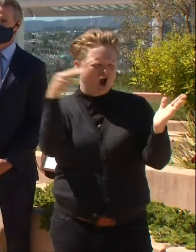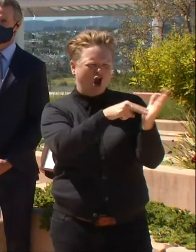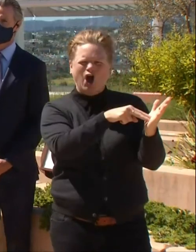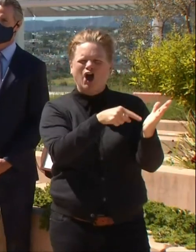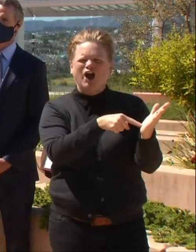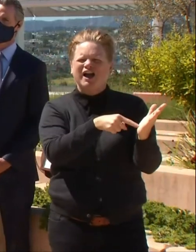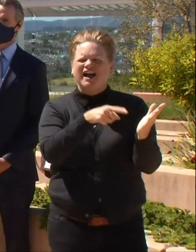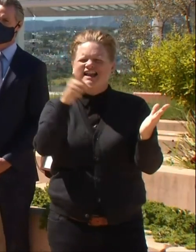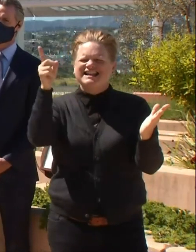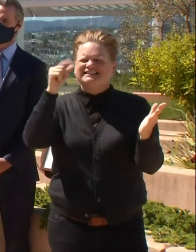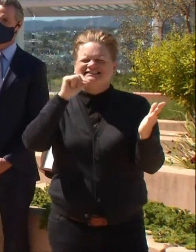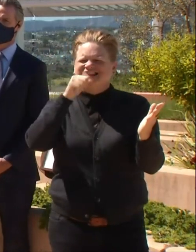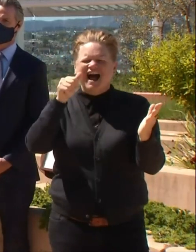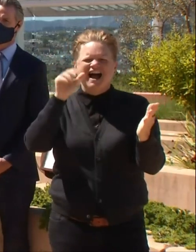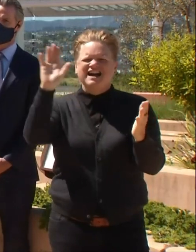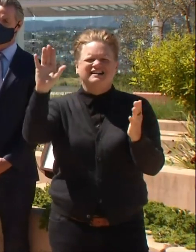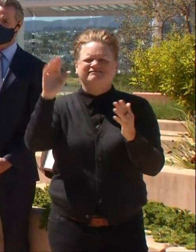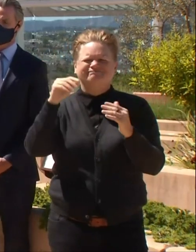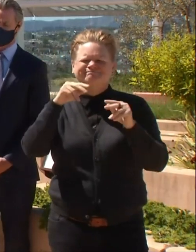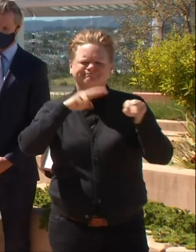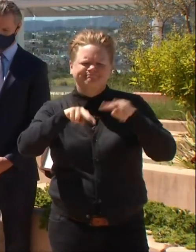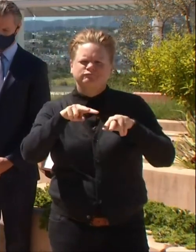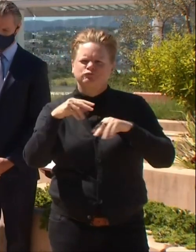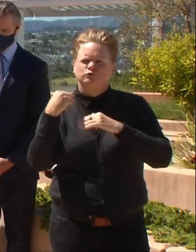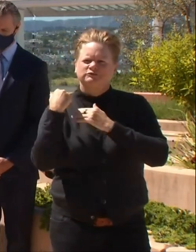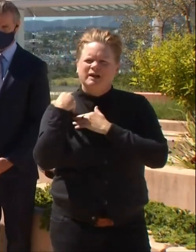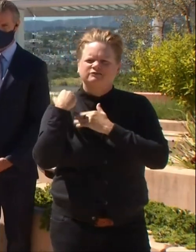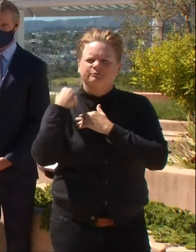how he's approaching this decision.